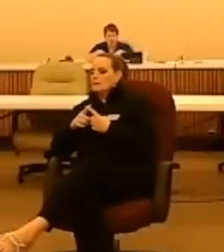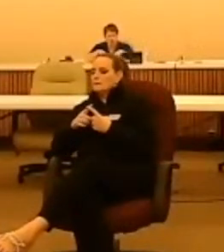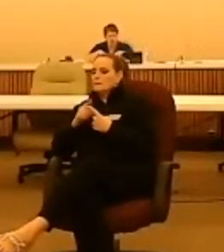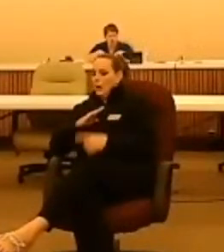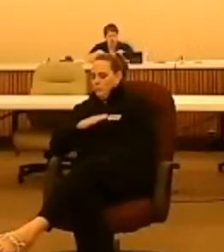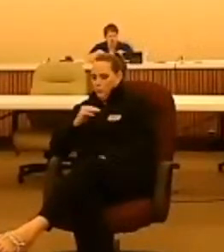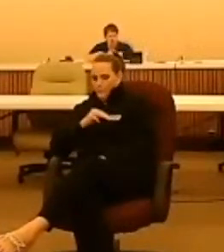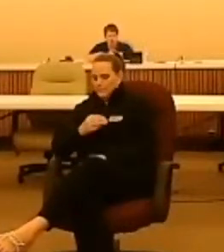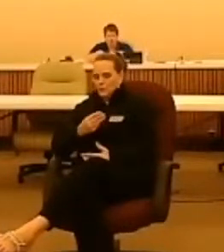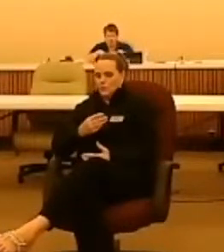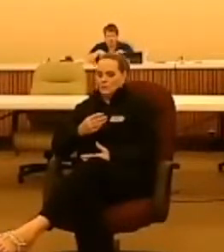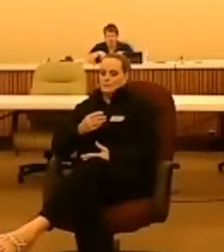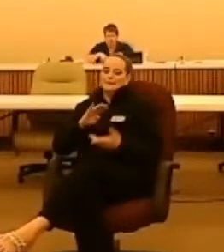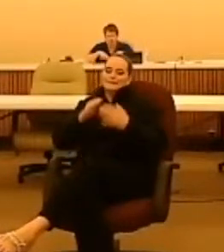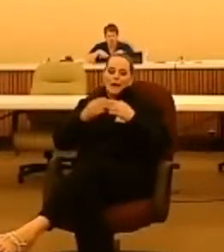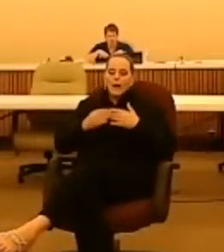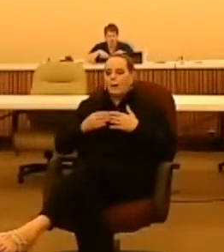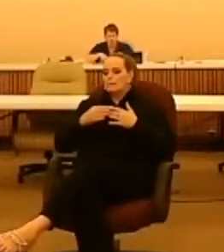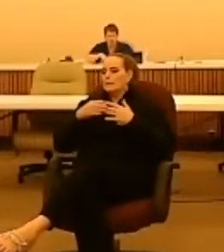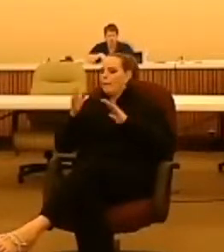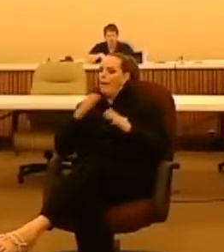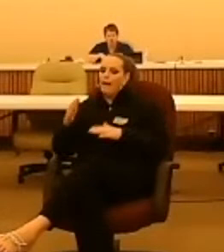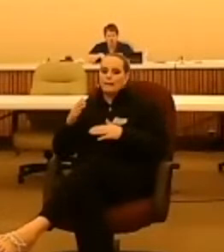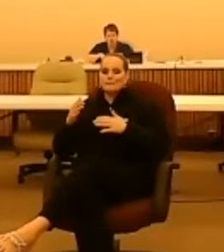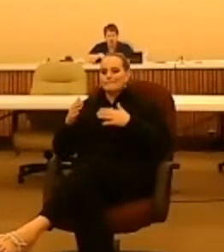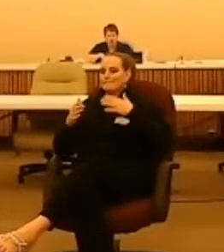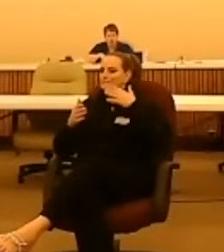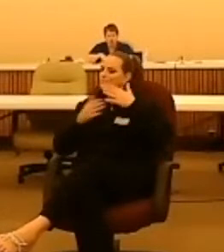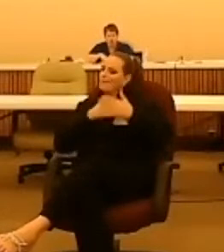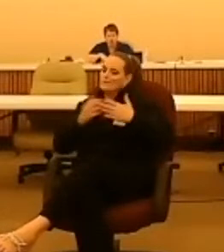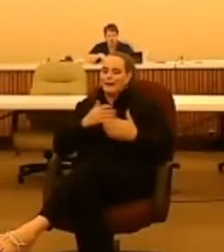whether it's town board, planning board.